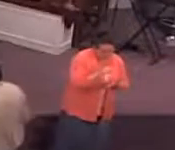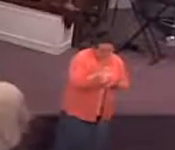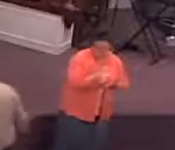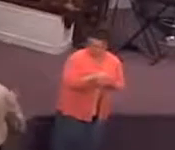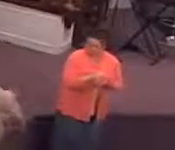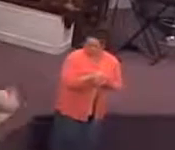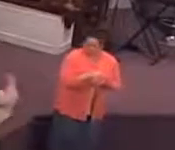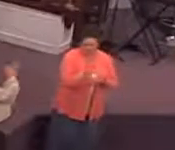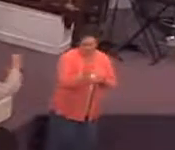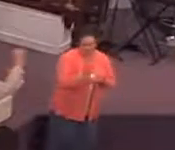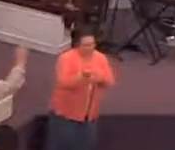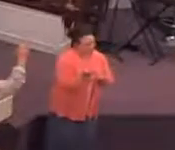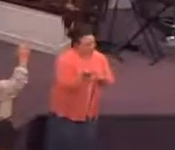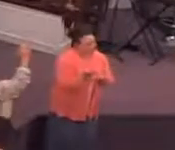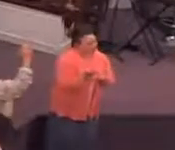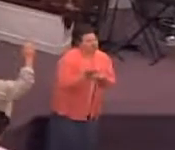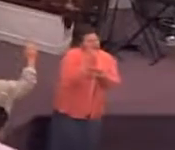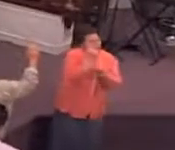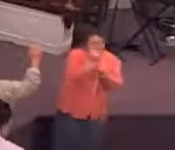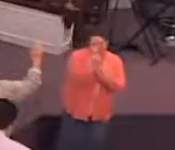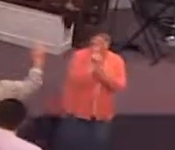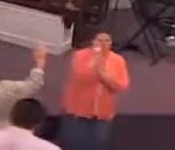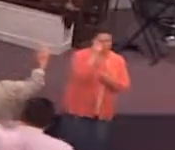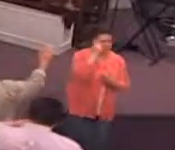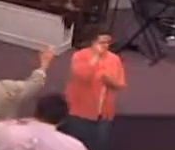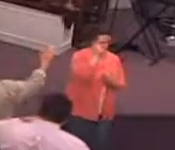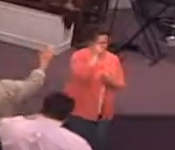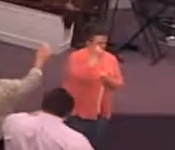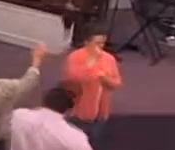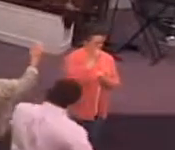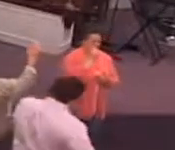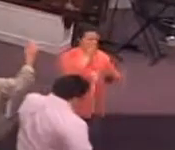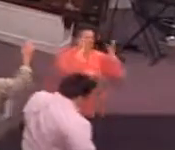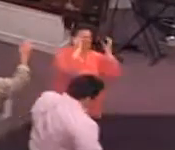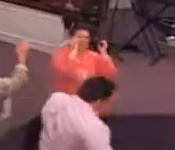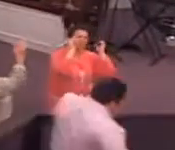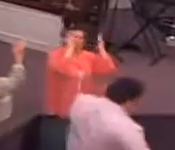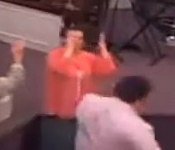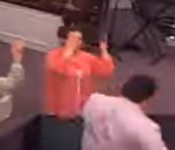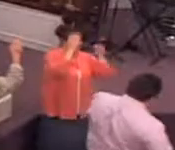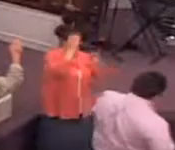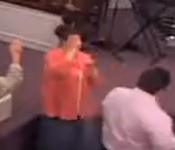God wants us to be able to trust Him. God wants us to be obedient to Him.